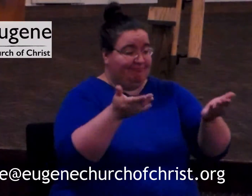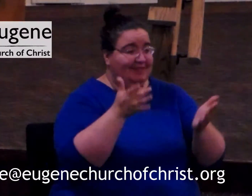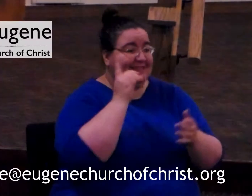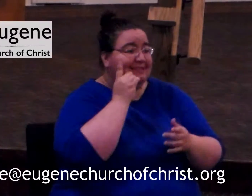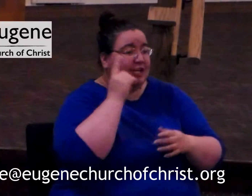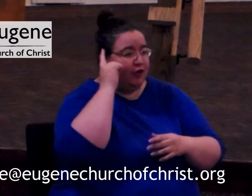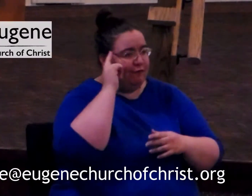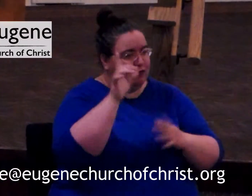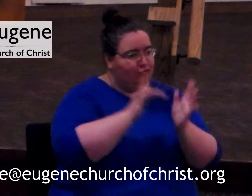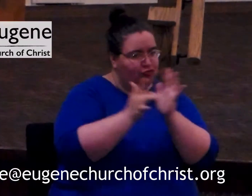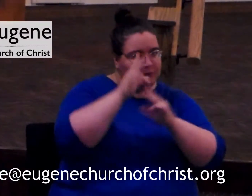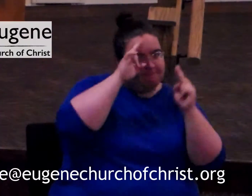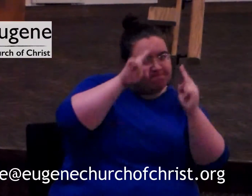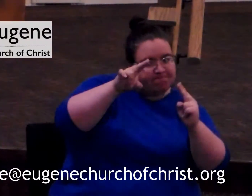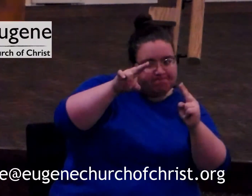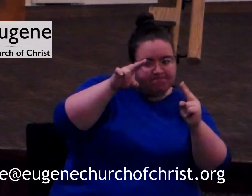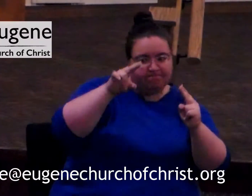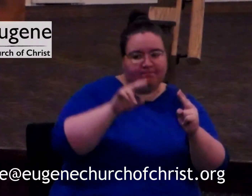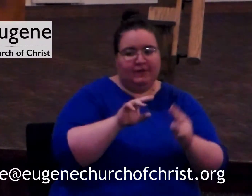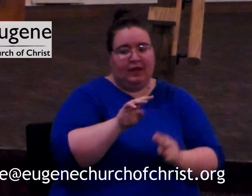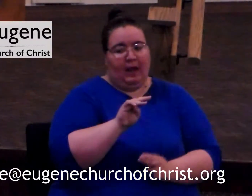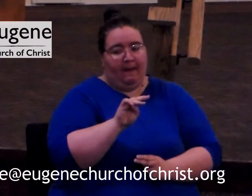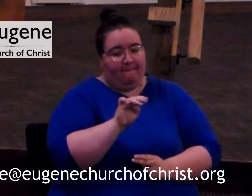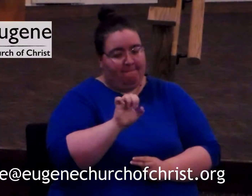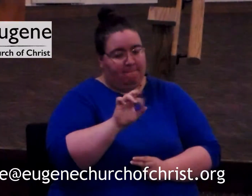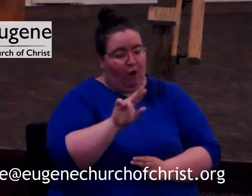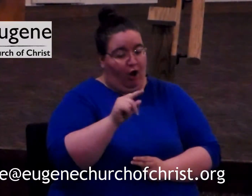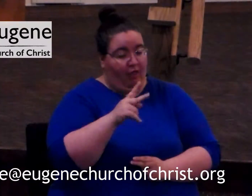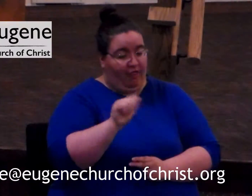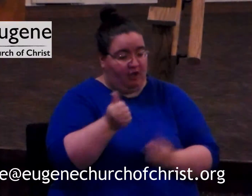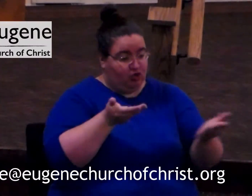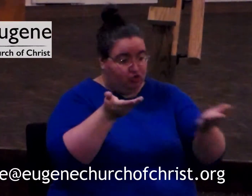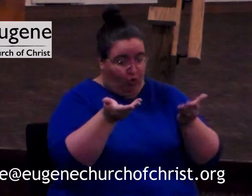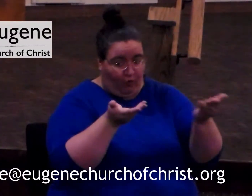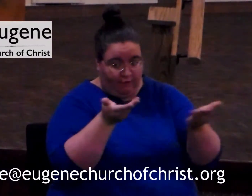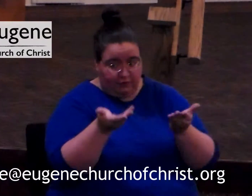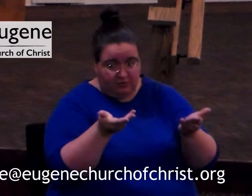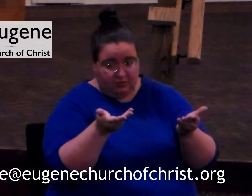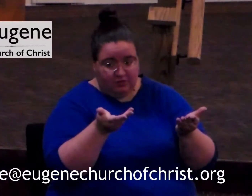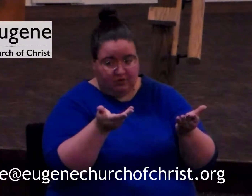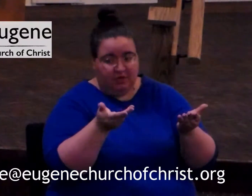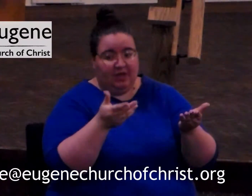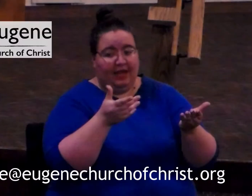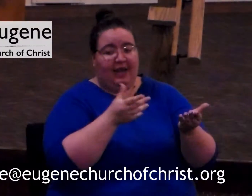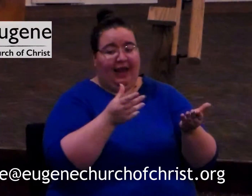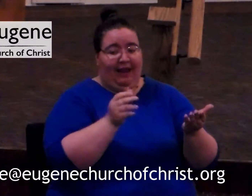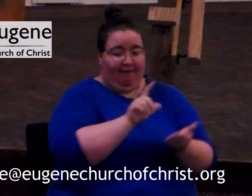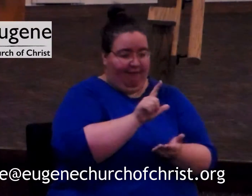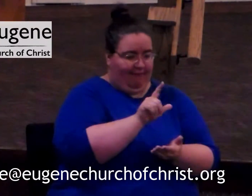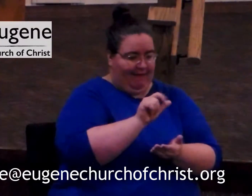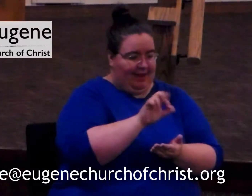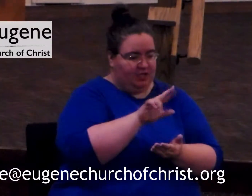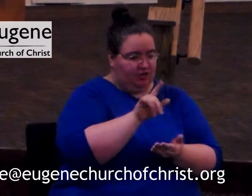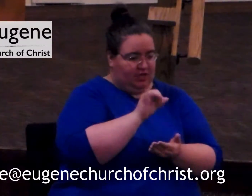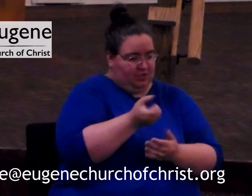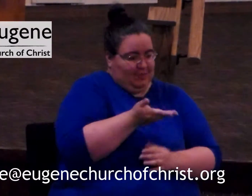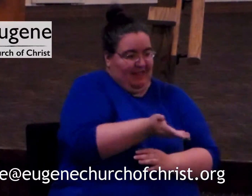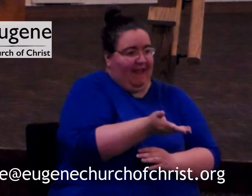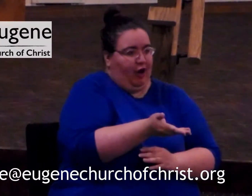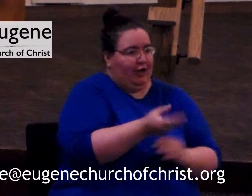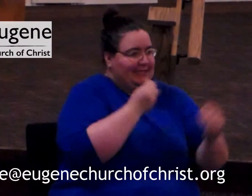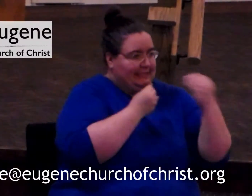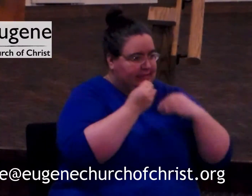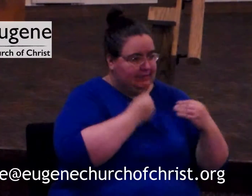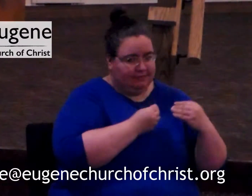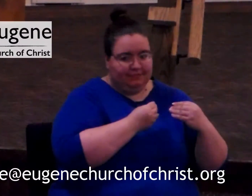and Lazarus. What we see here in Matthew is that this is at the home of Simon the leper. And we start to realize something very quickly